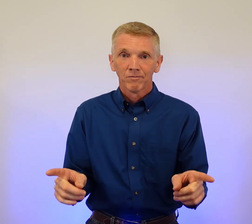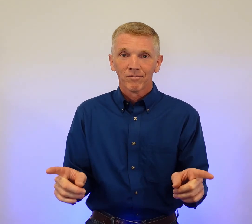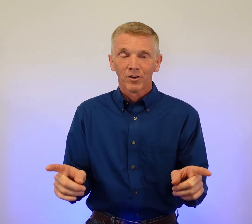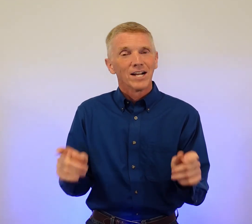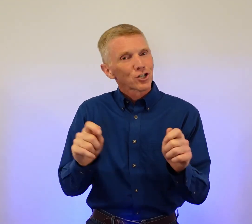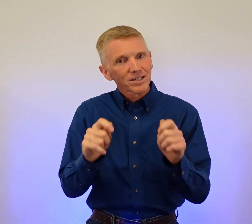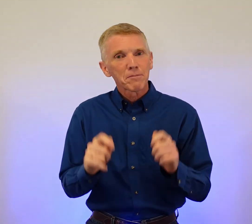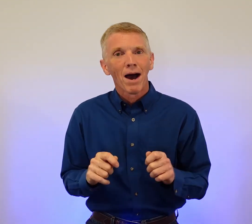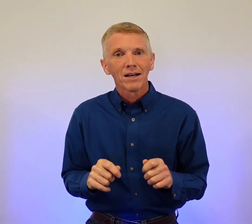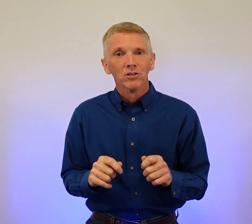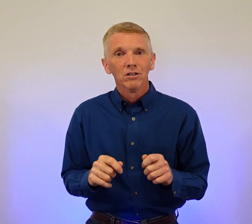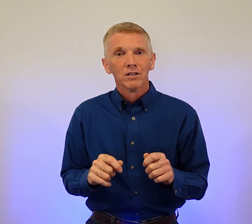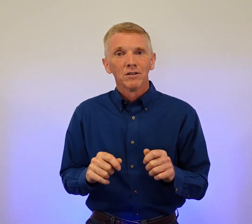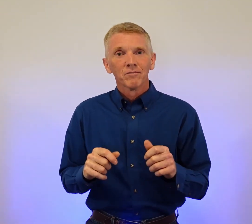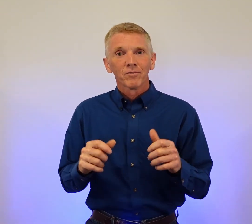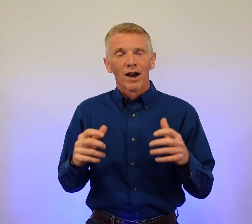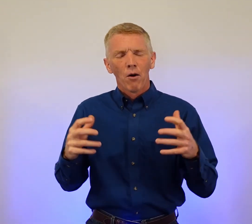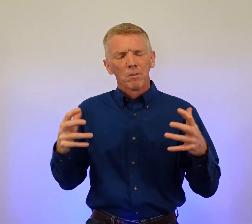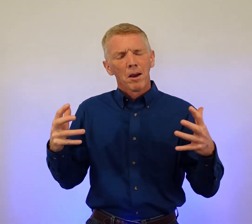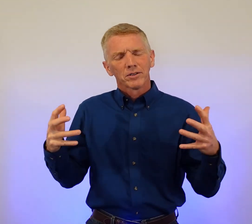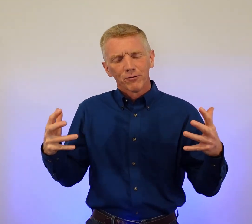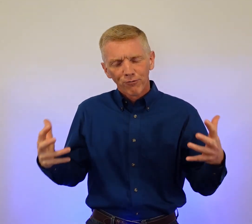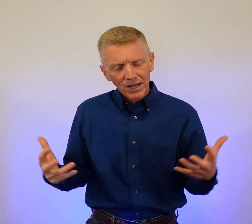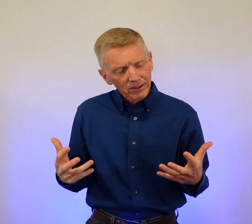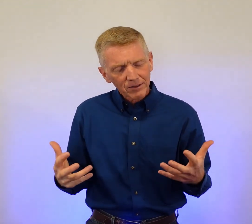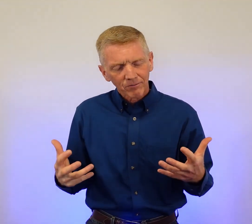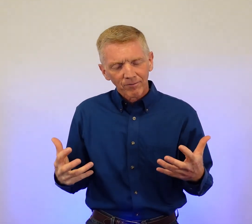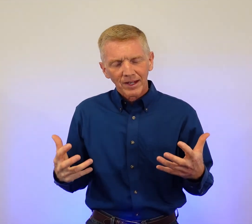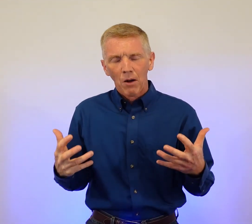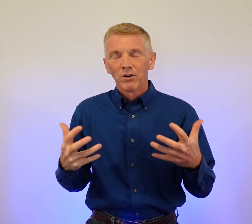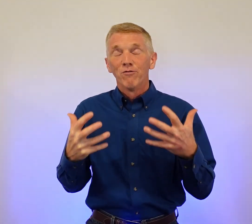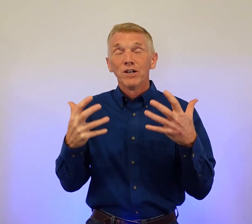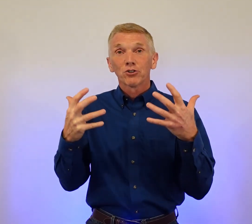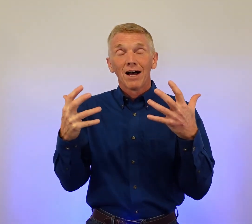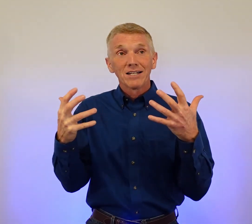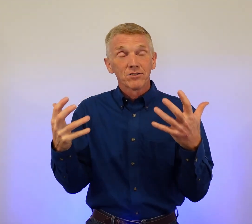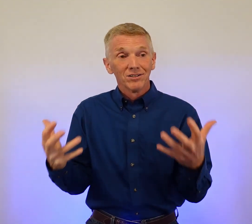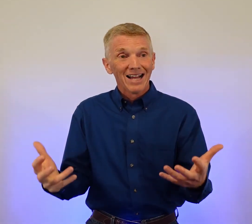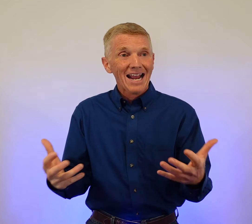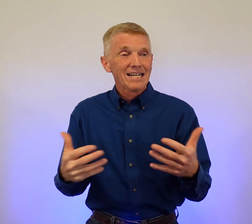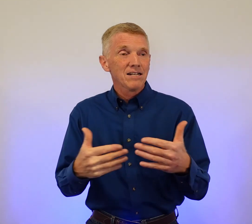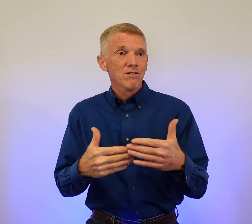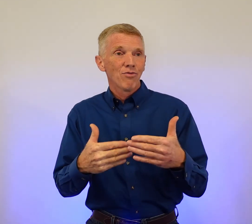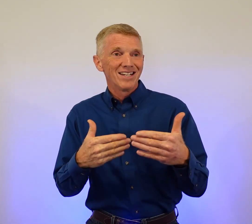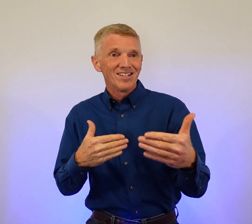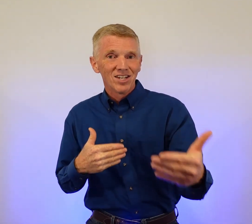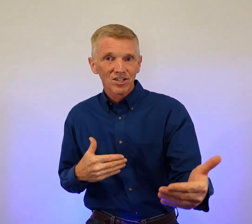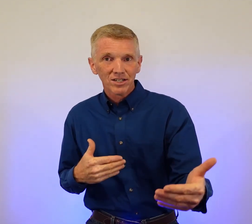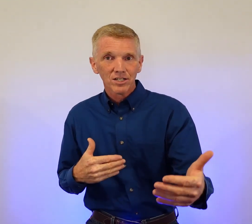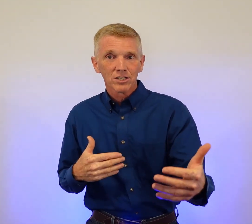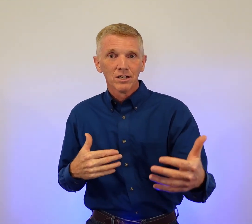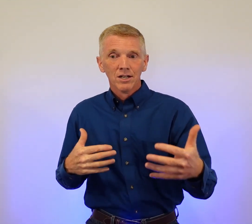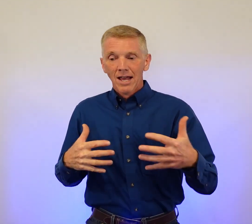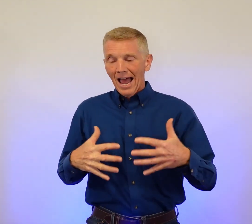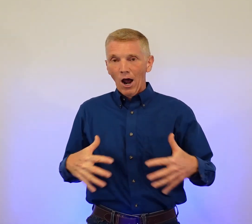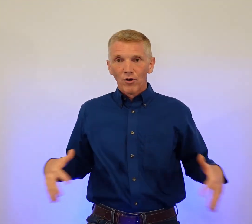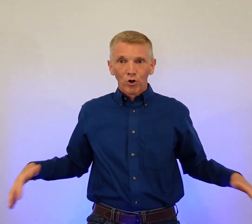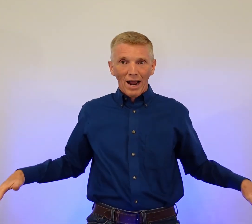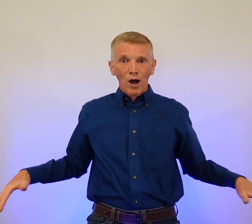All right, just like Michael, I want to be able to feel it. I want to visualize the lighting, the distance, how the crowd